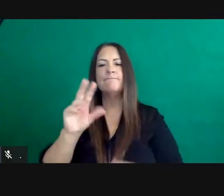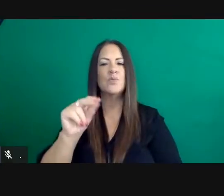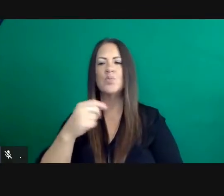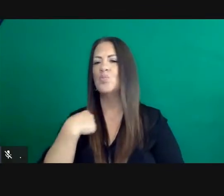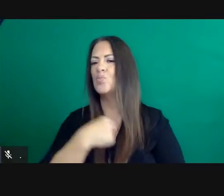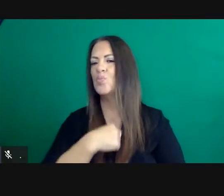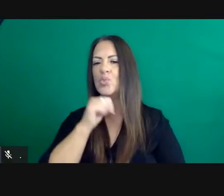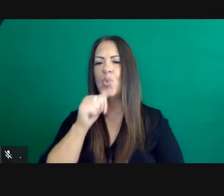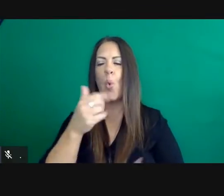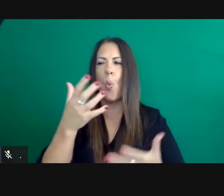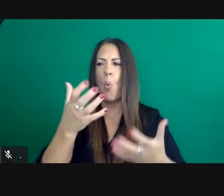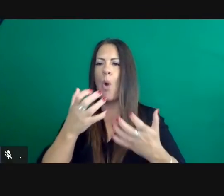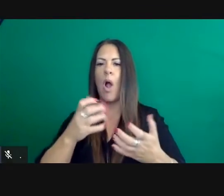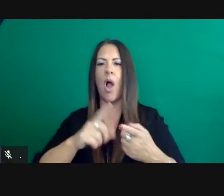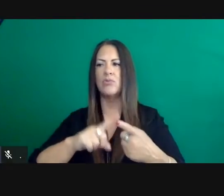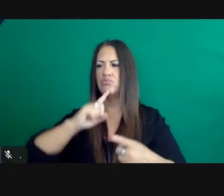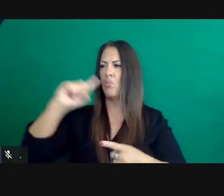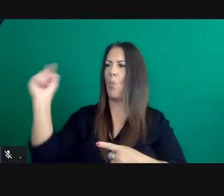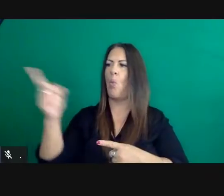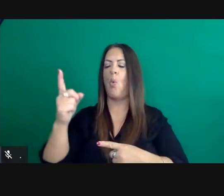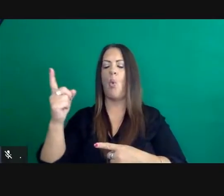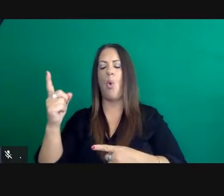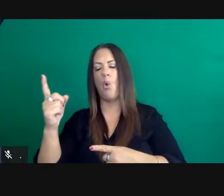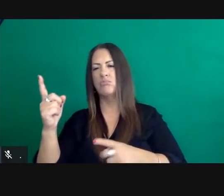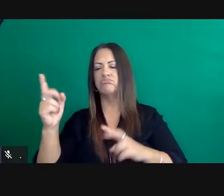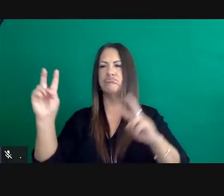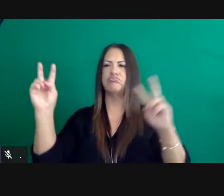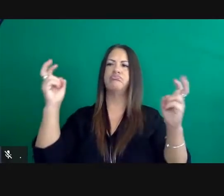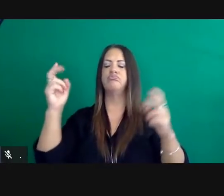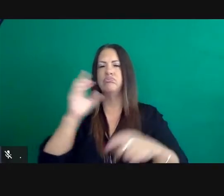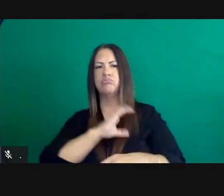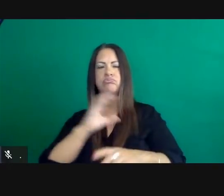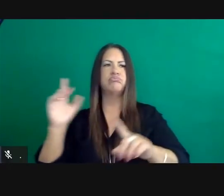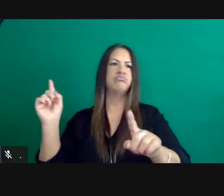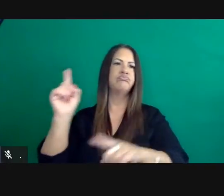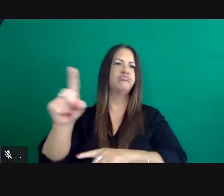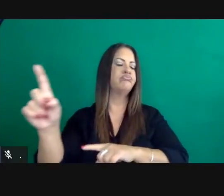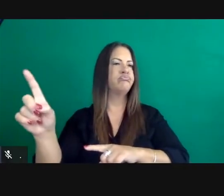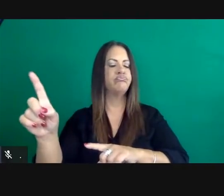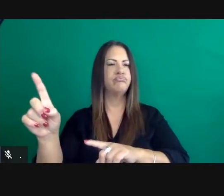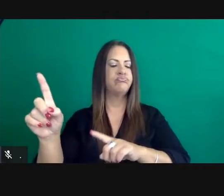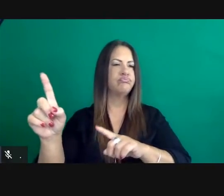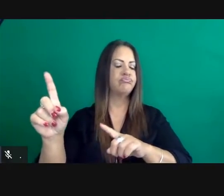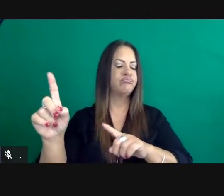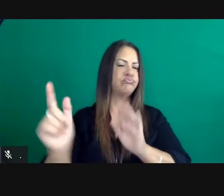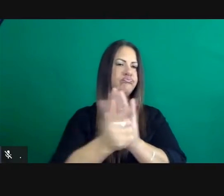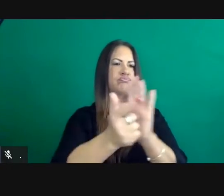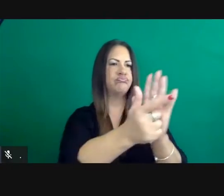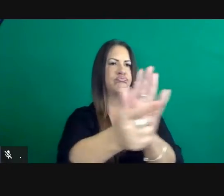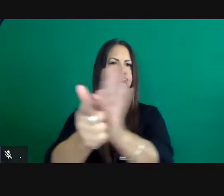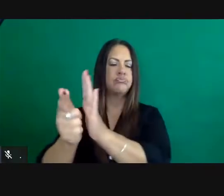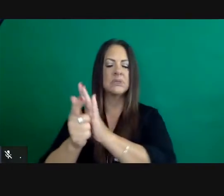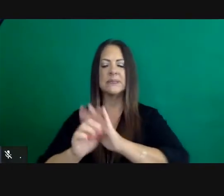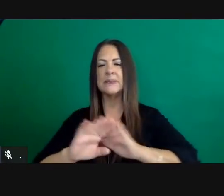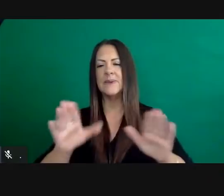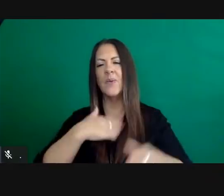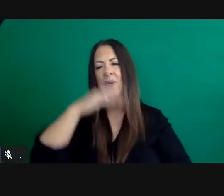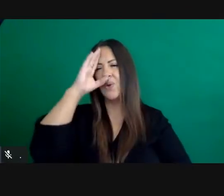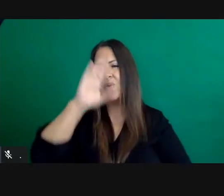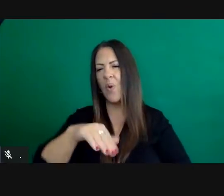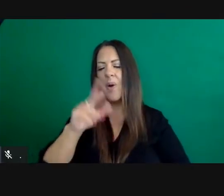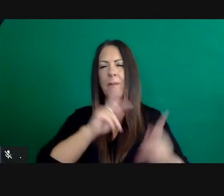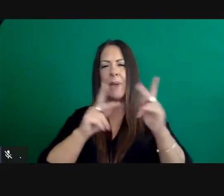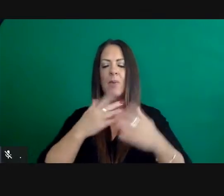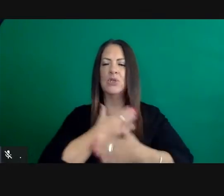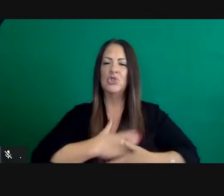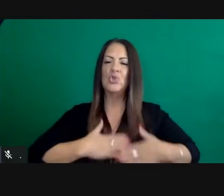don't want to turn certainly what is a celebration and a time of joy into something that is difficult